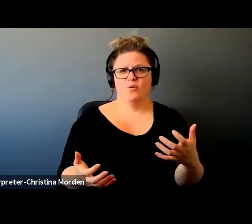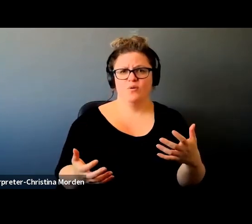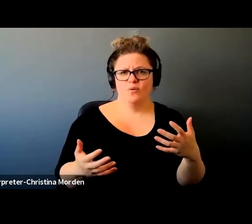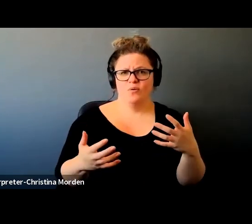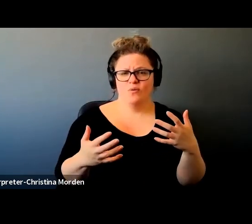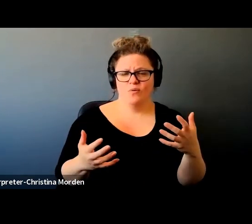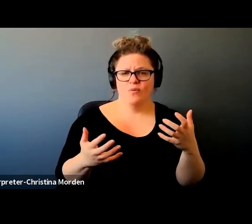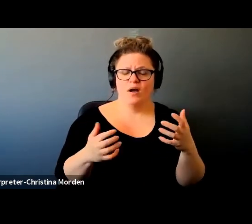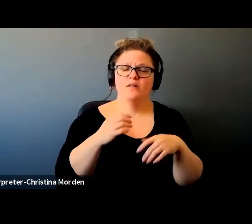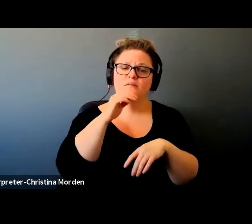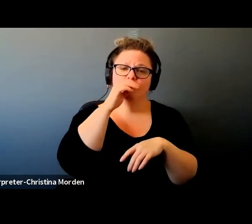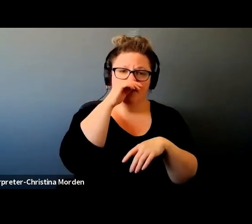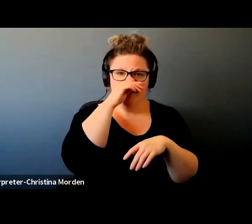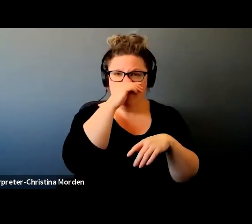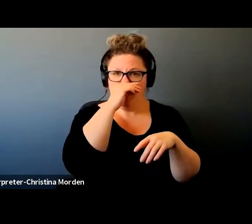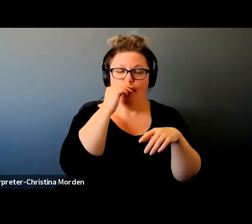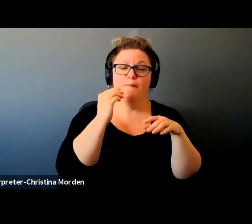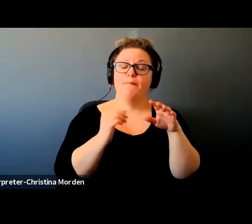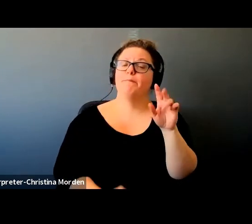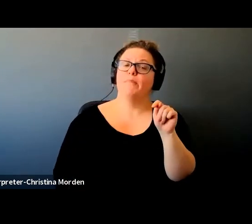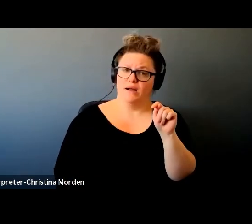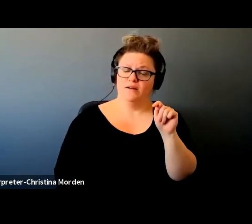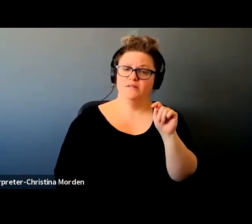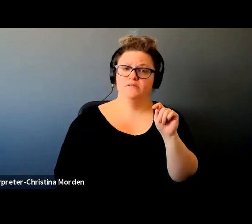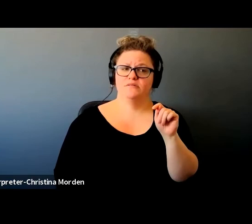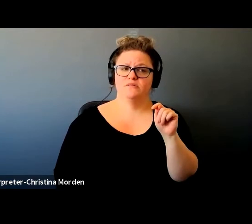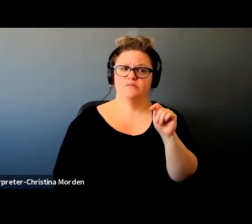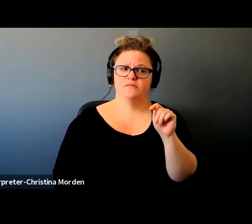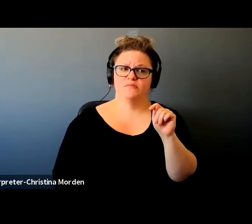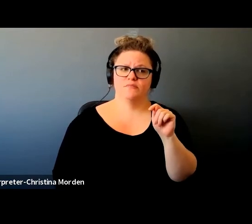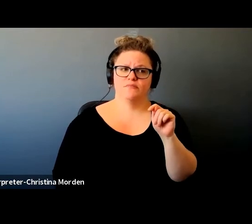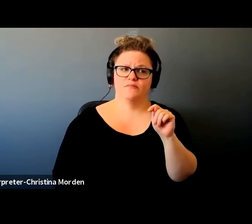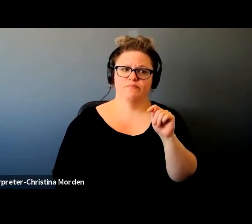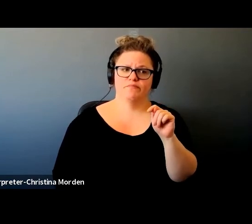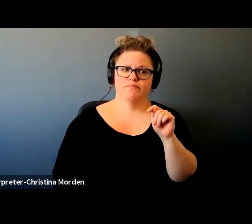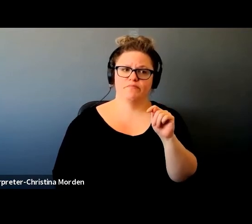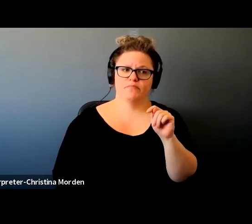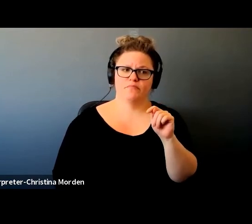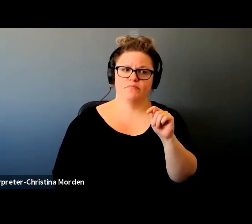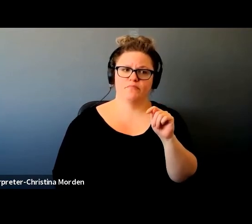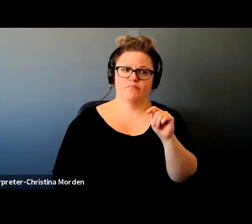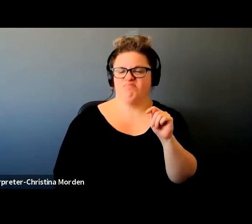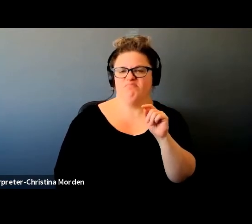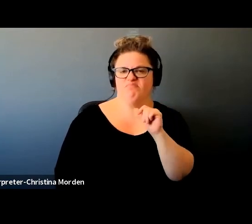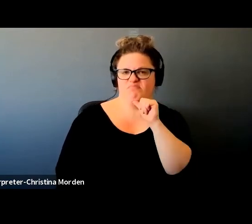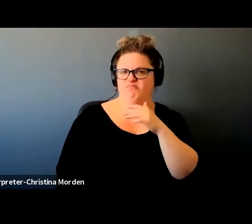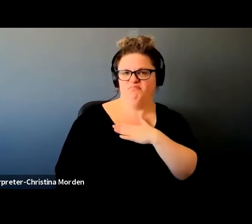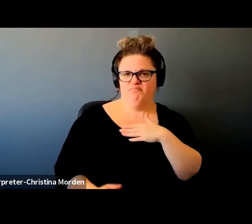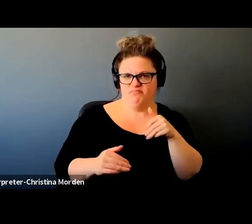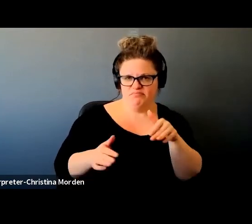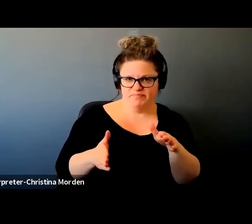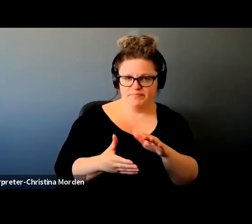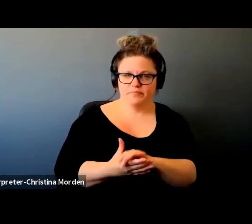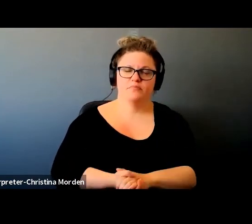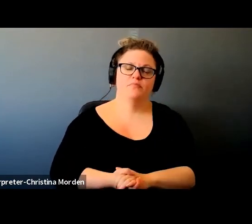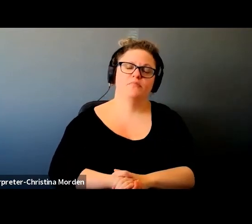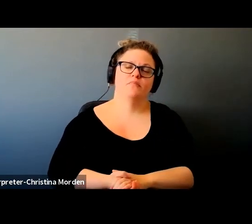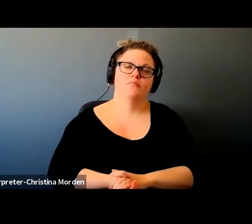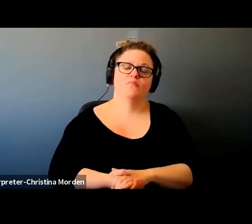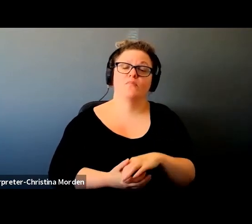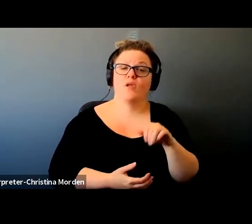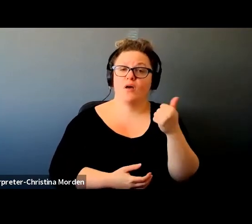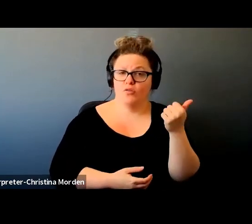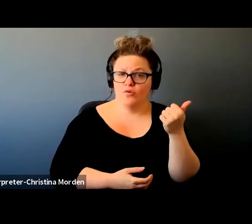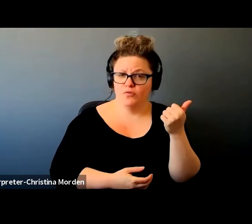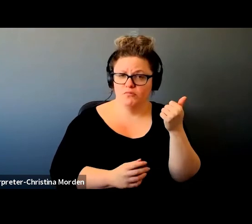is experiencing, but that's not the audience is experiencing, but that's not for me. The other thing to think about